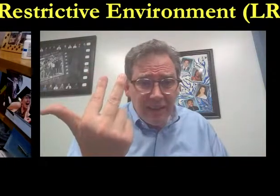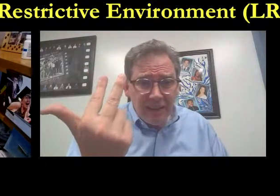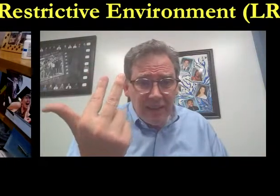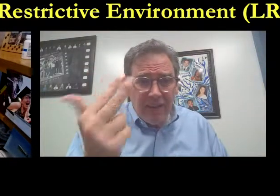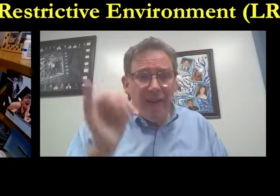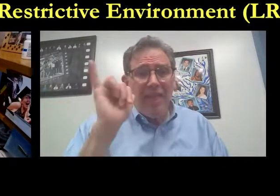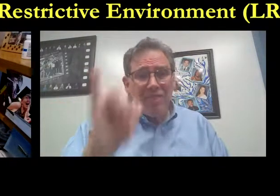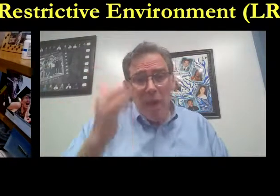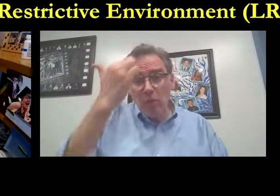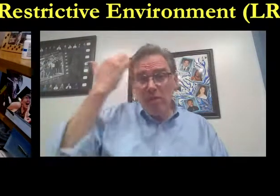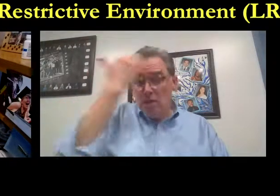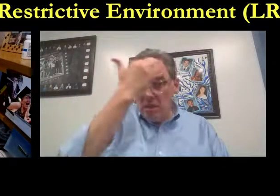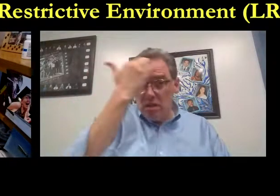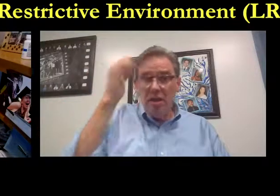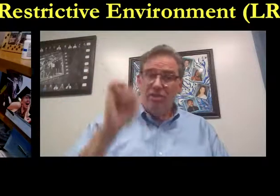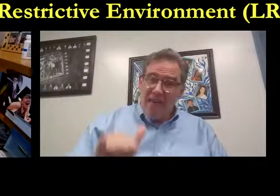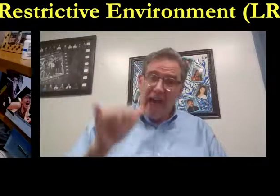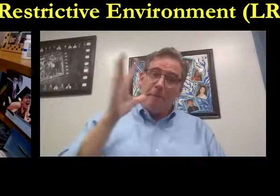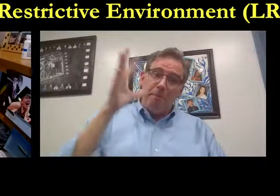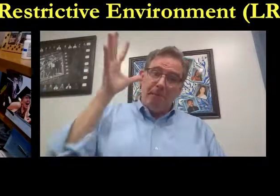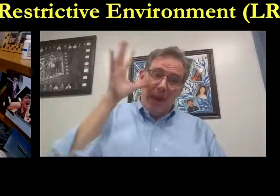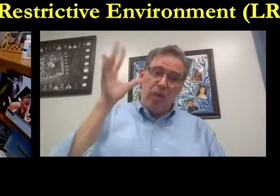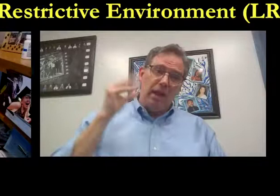12 or 13 years old,